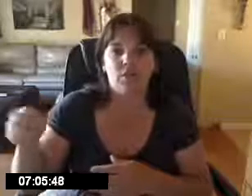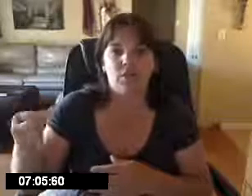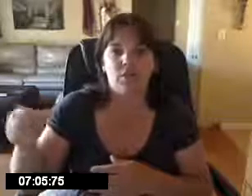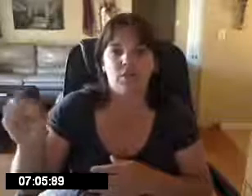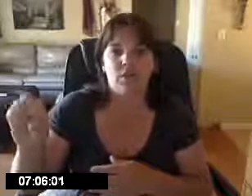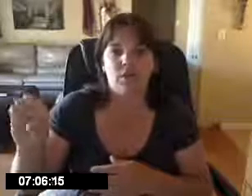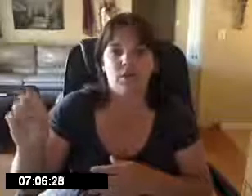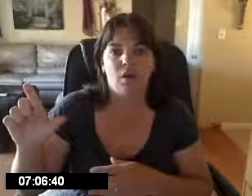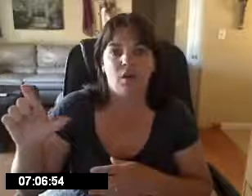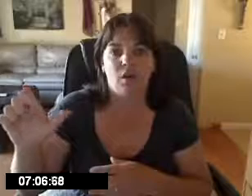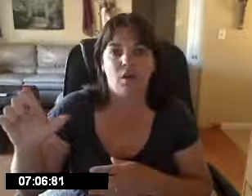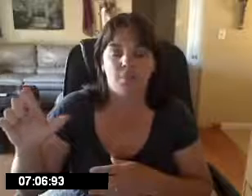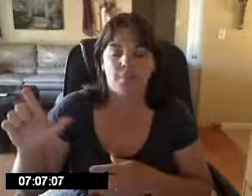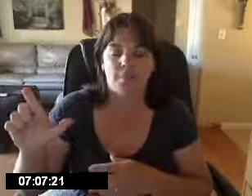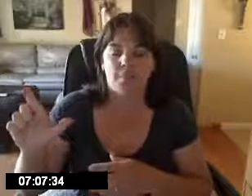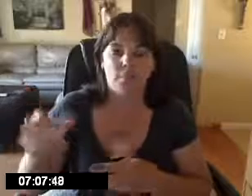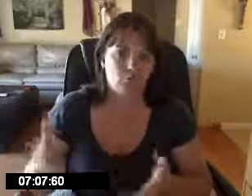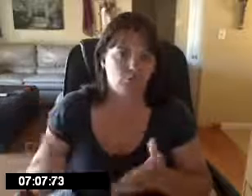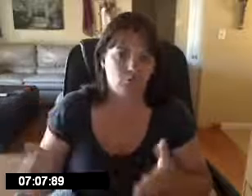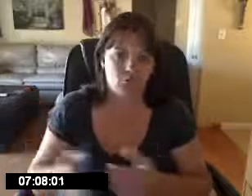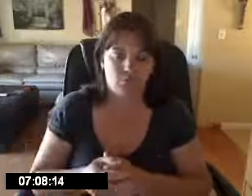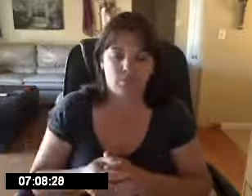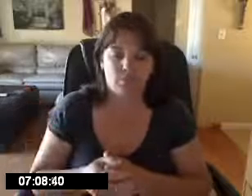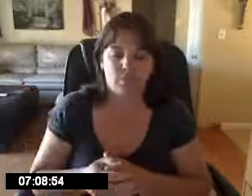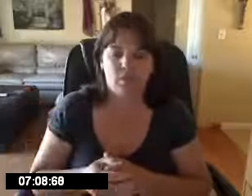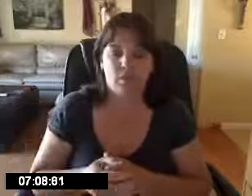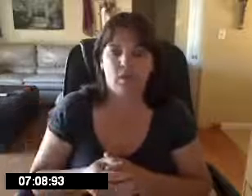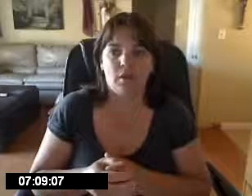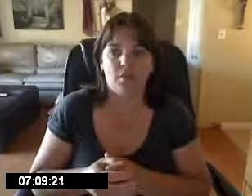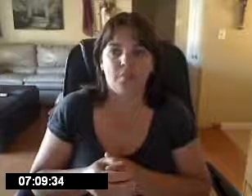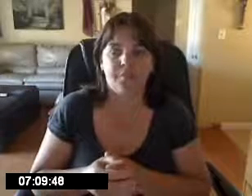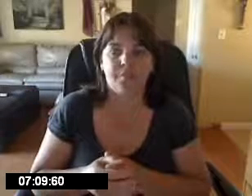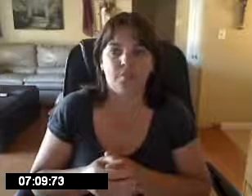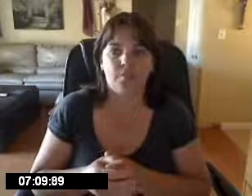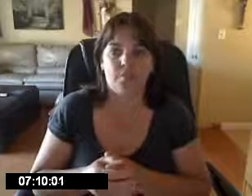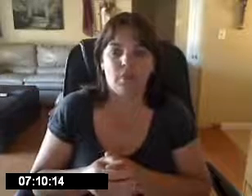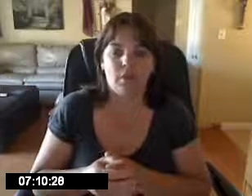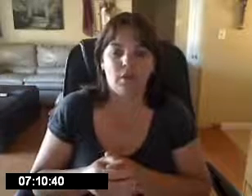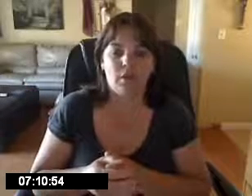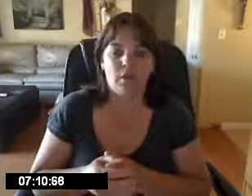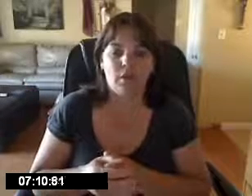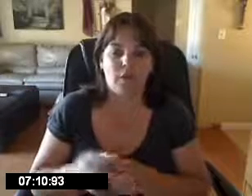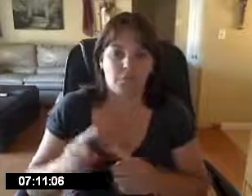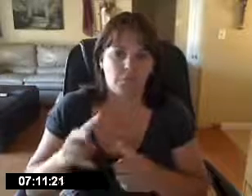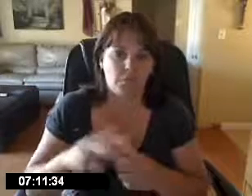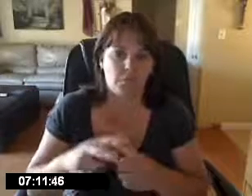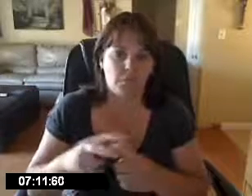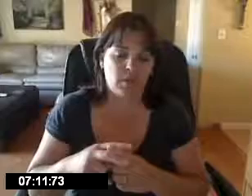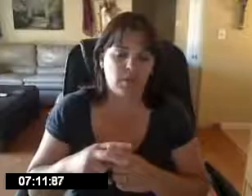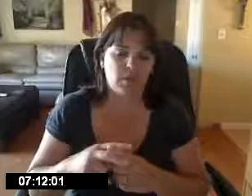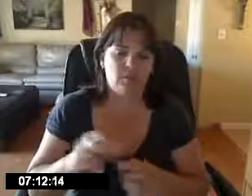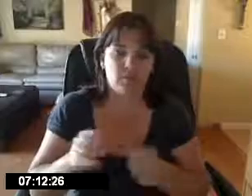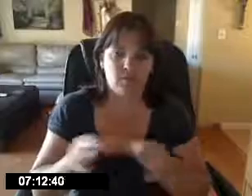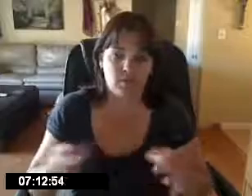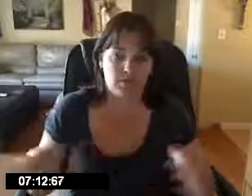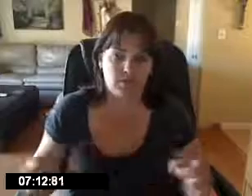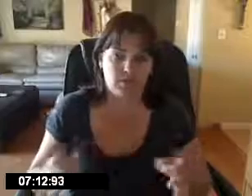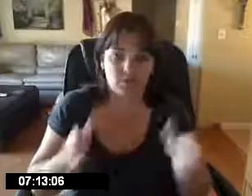using inflective intonation, applying sentence boundaries. Okay, so this is using